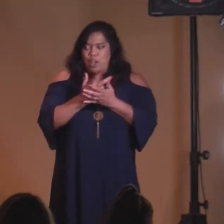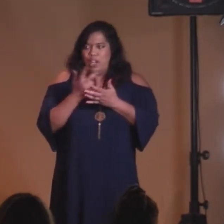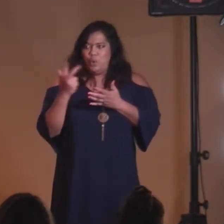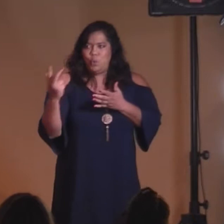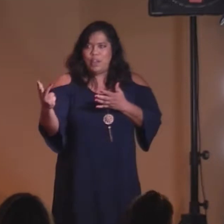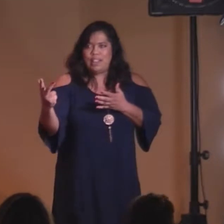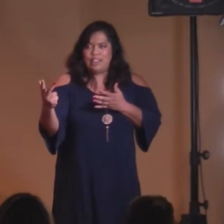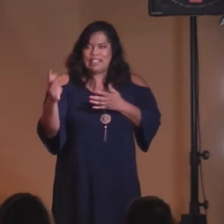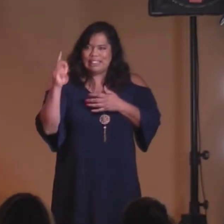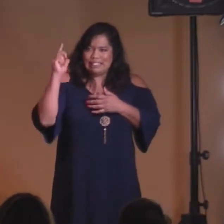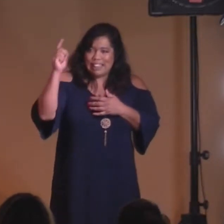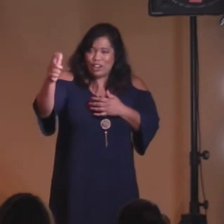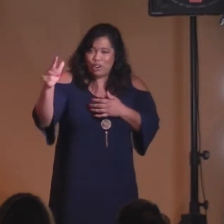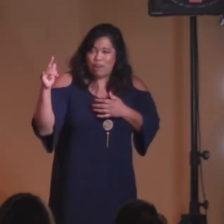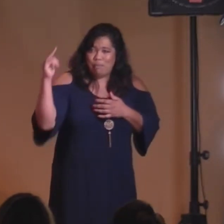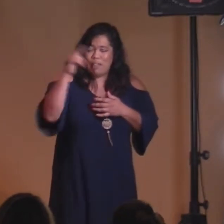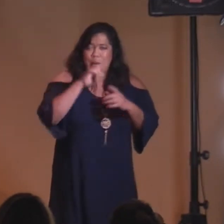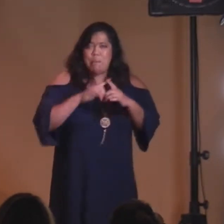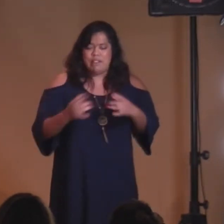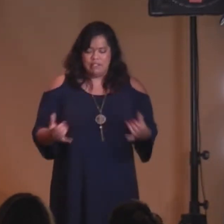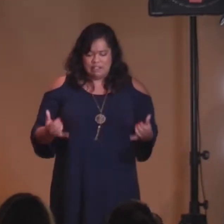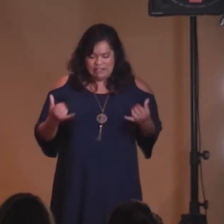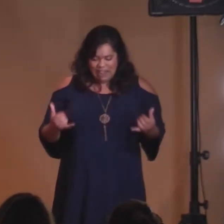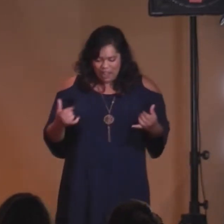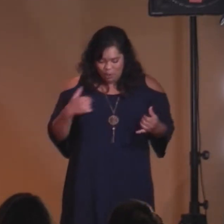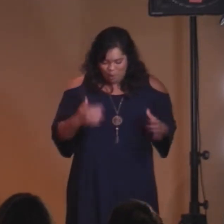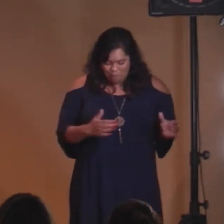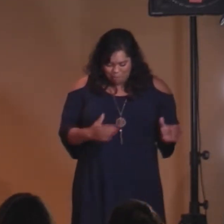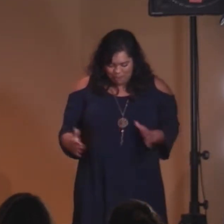I'm planning.